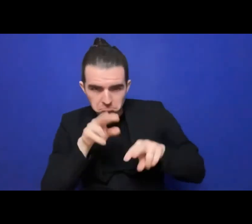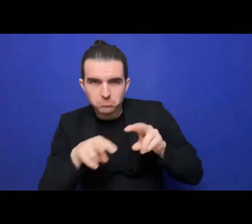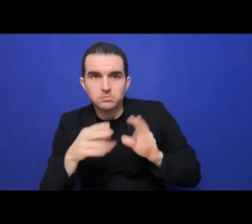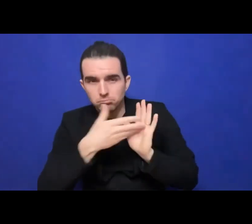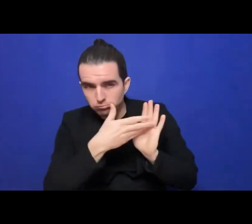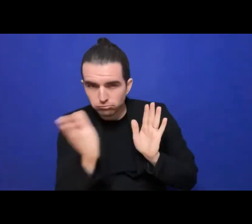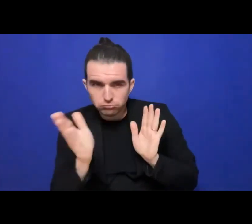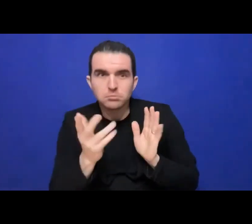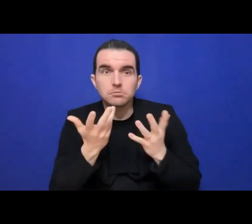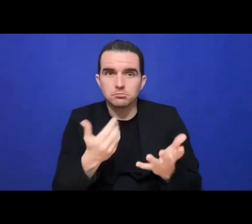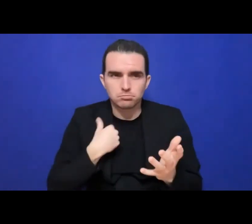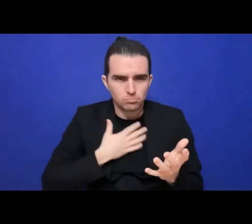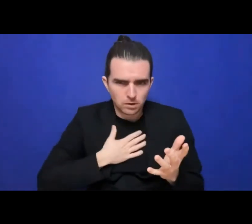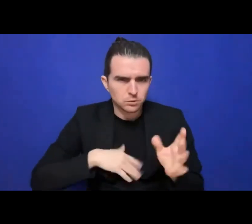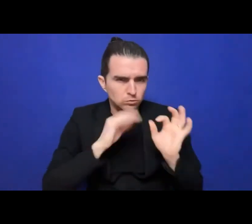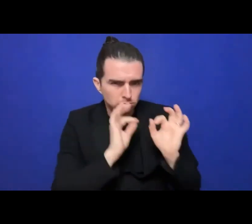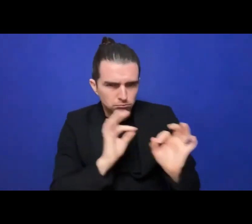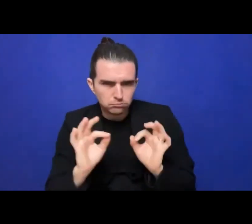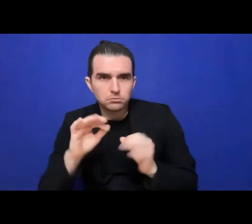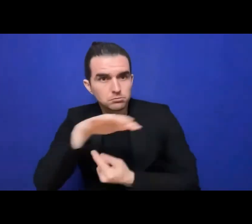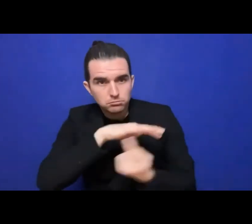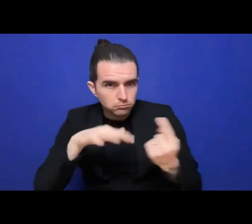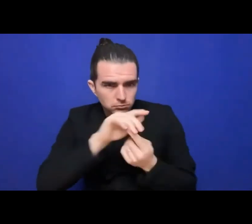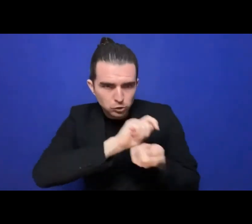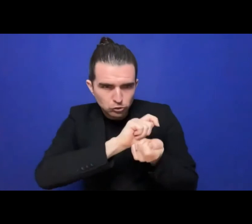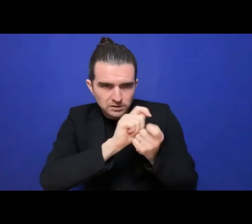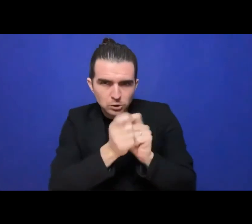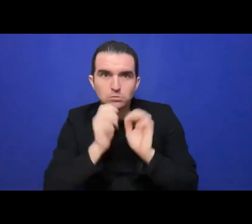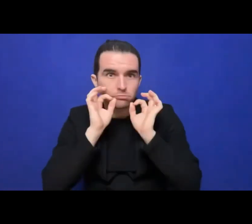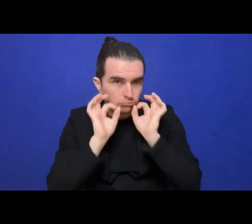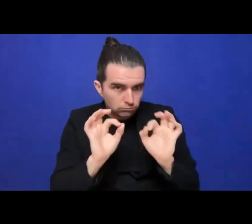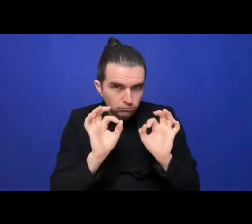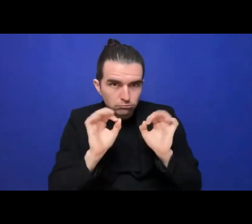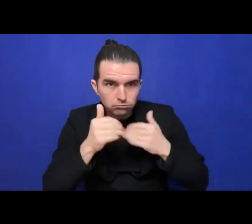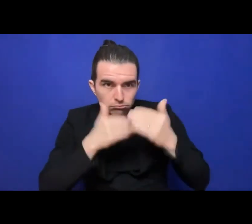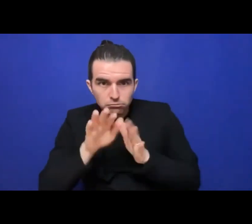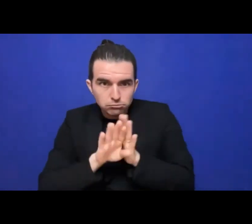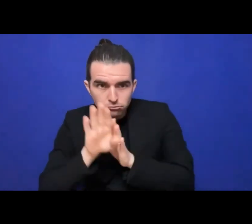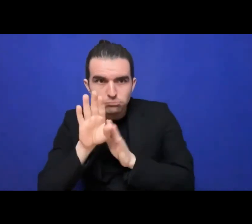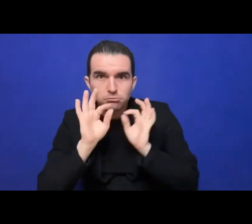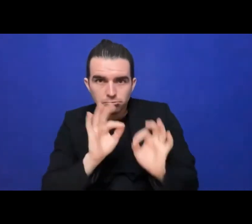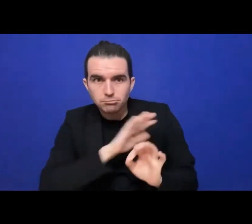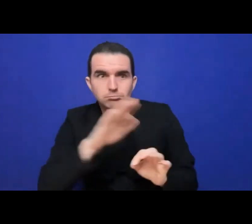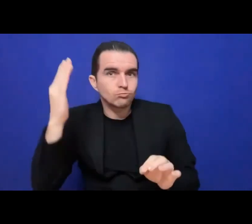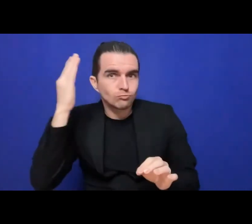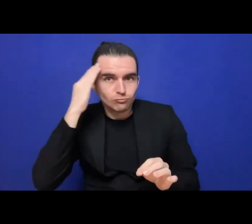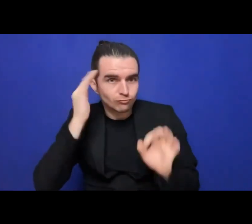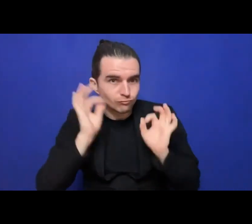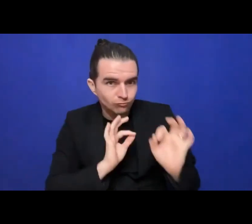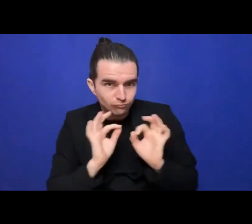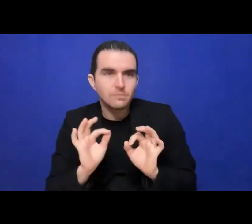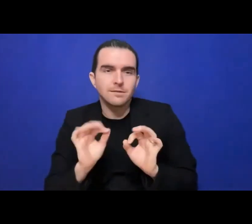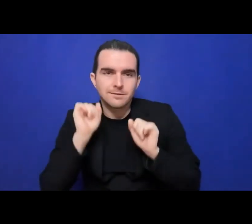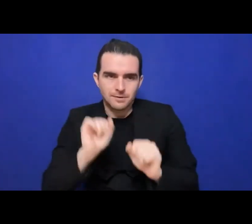responsibility of holding the government to account. So capacity building is key. The other thing that needs to be done to